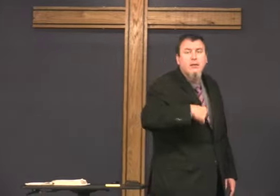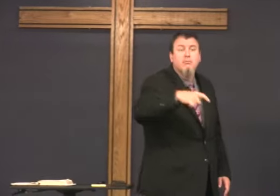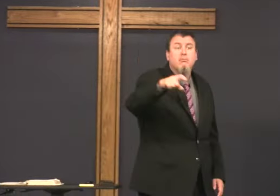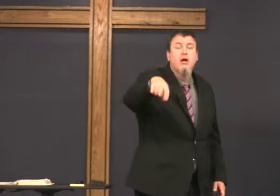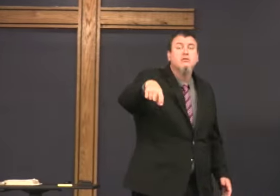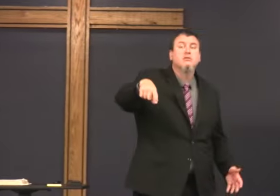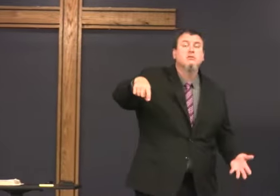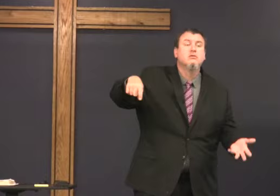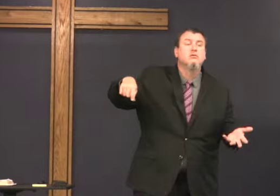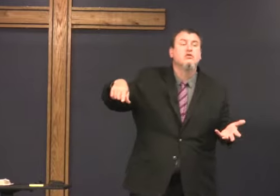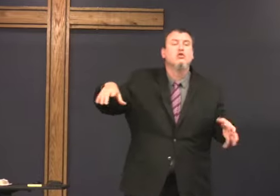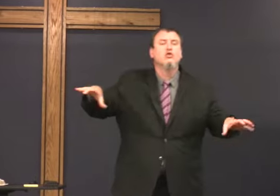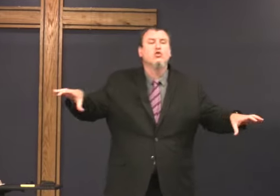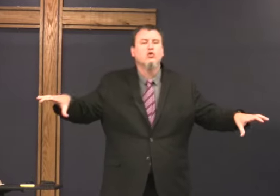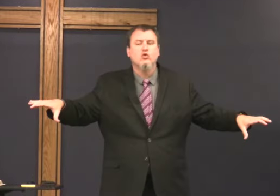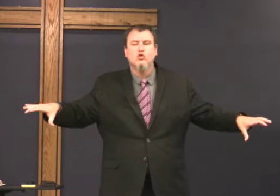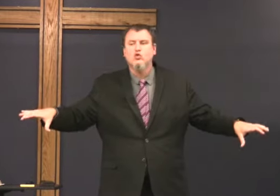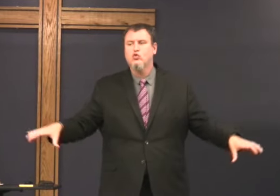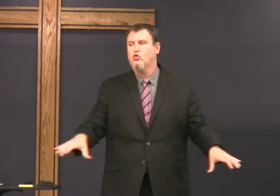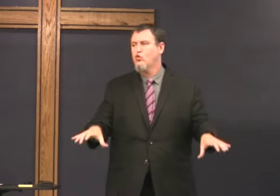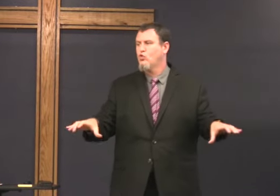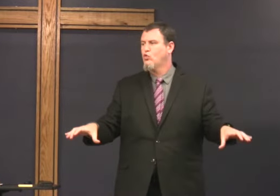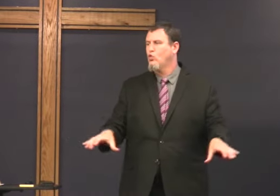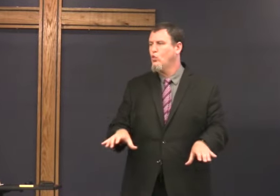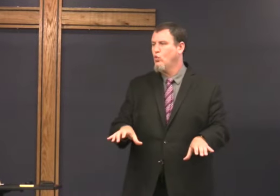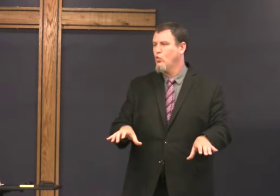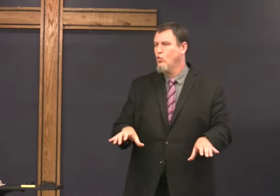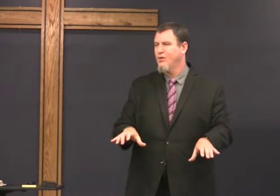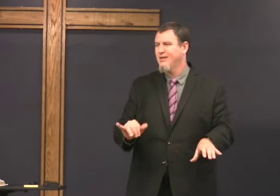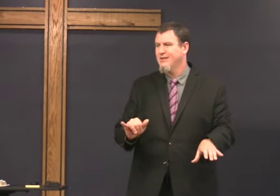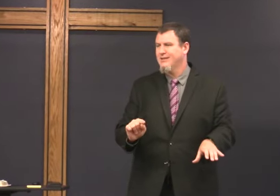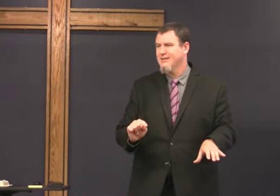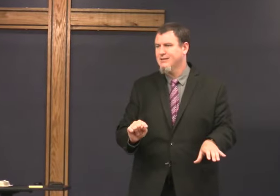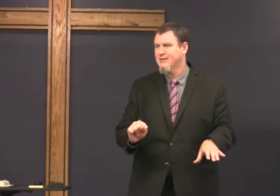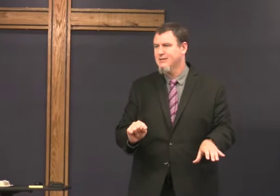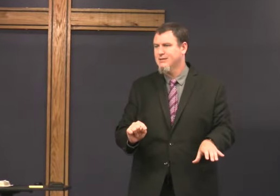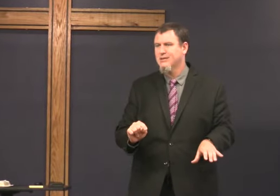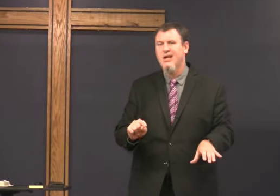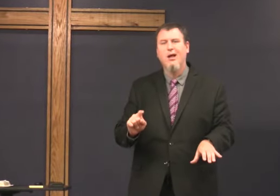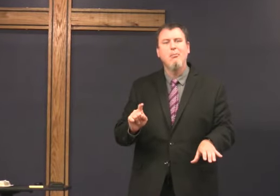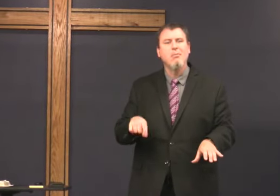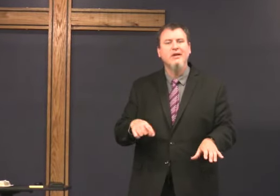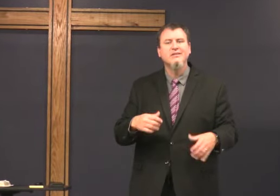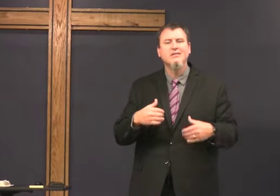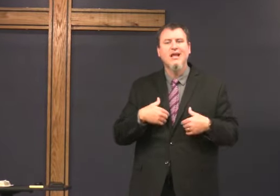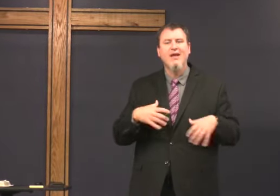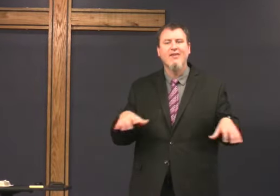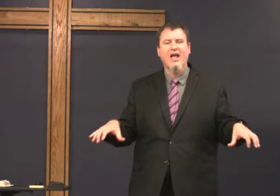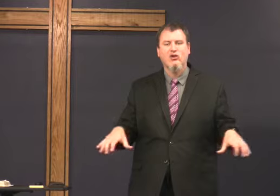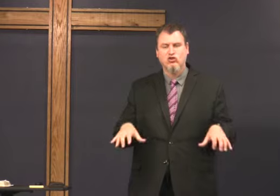also, you must do it, have action in it. You must